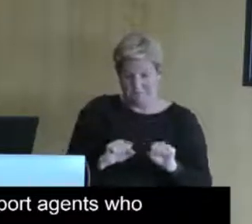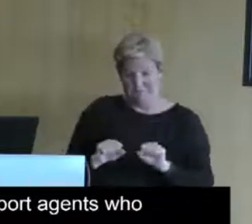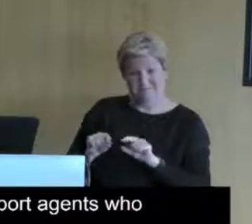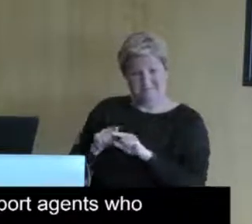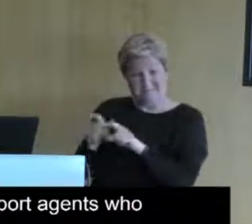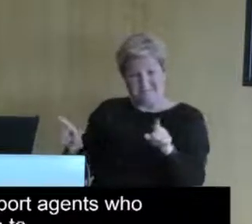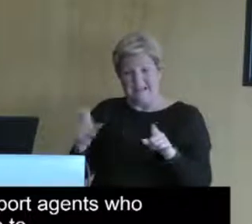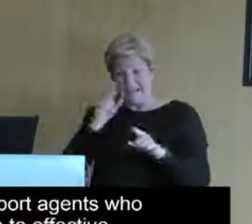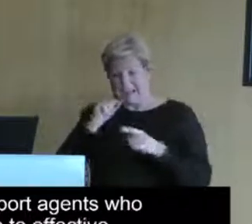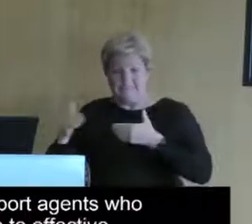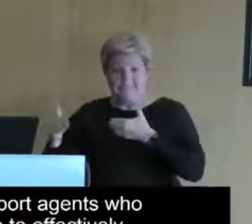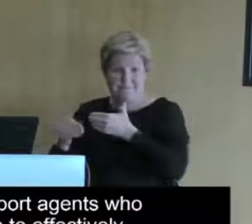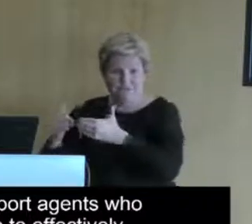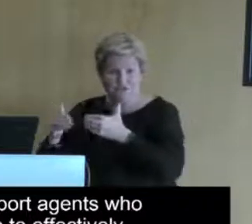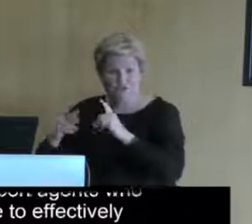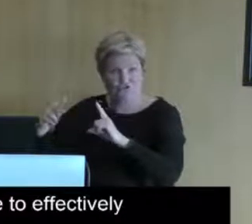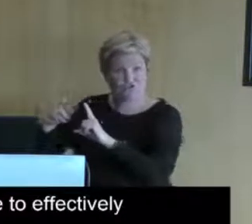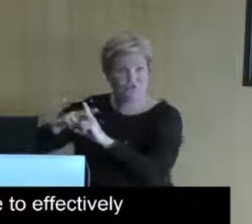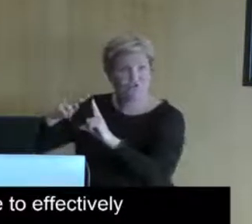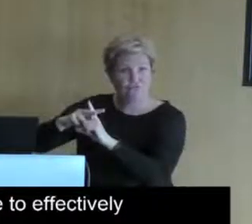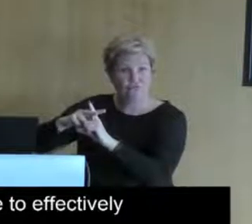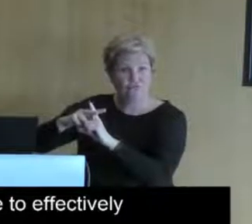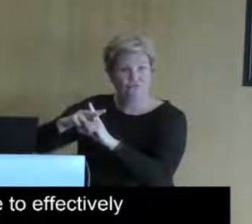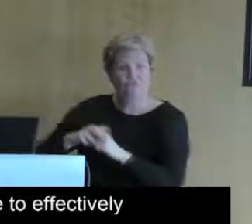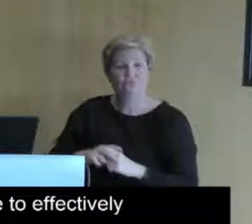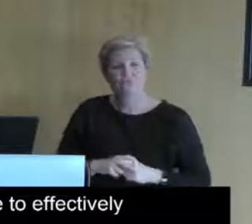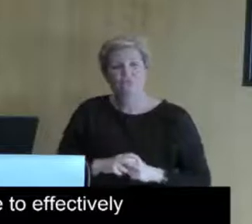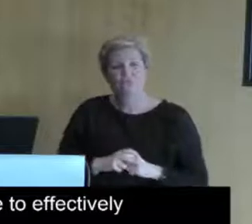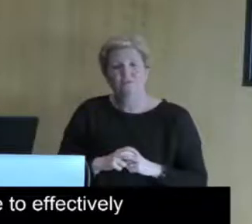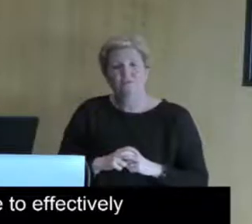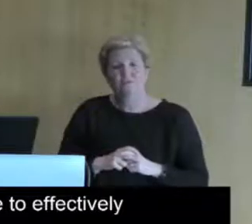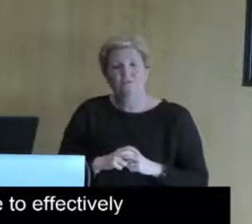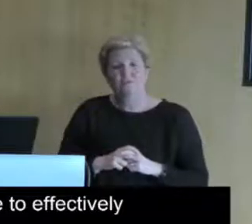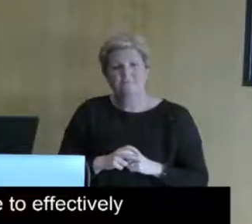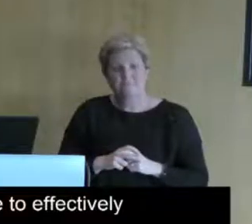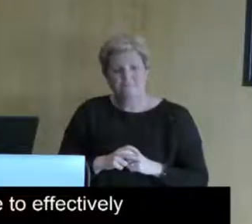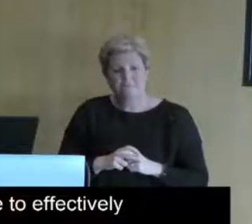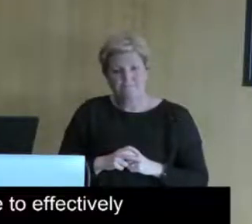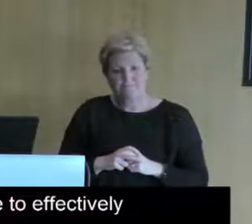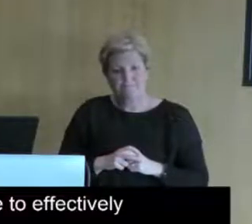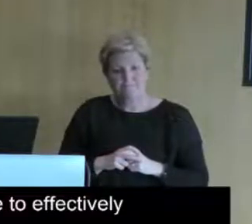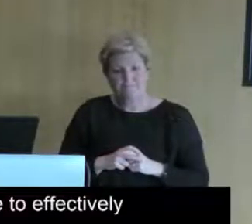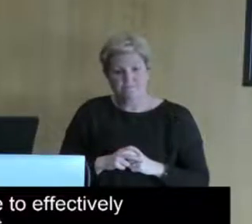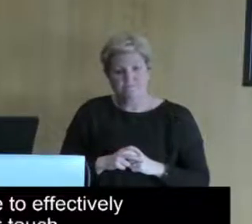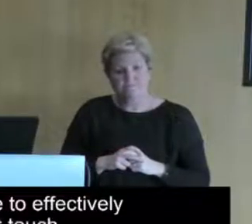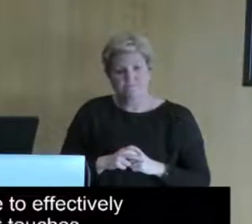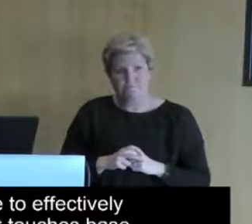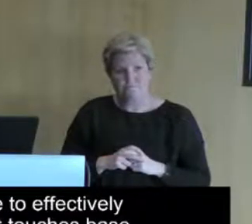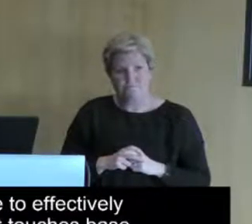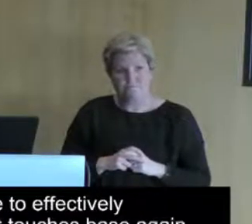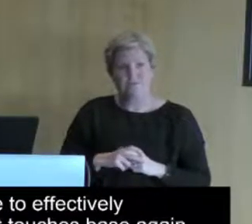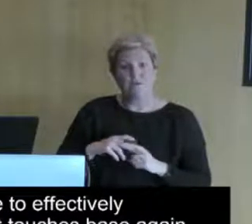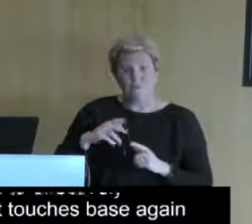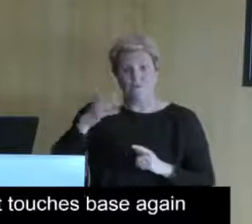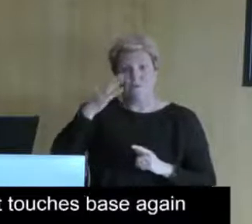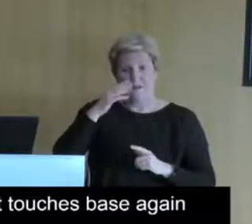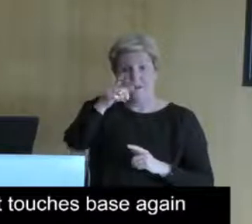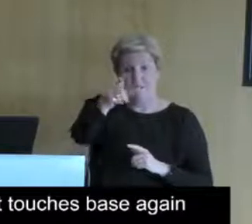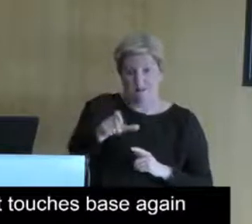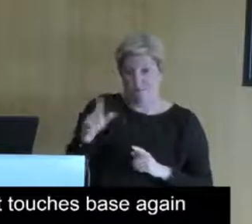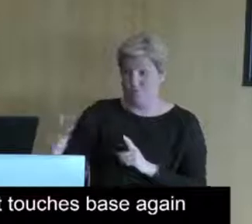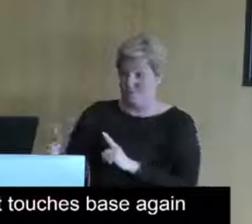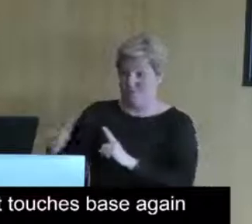for access points, and even for disability support agents who opt in to use the system, they'll